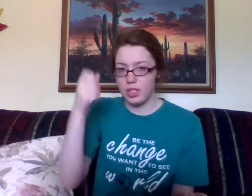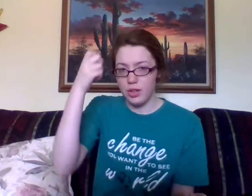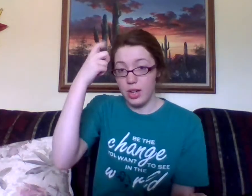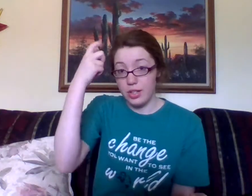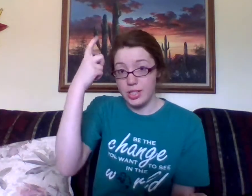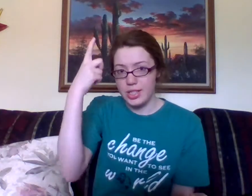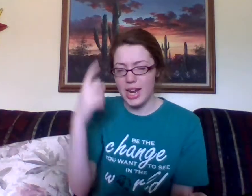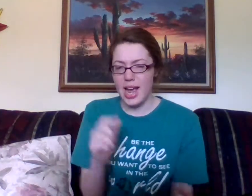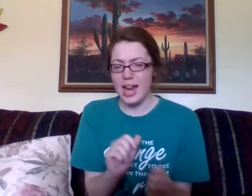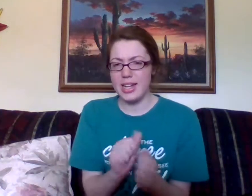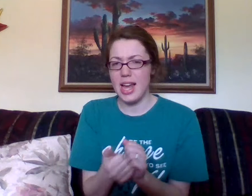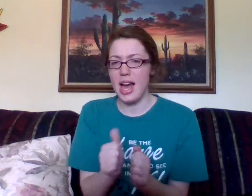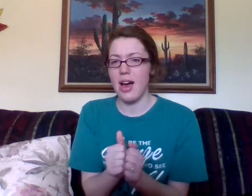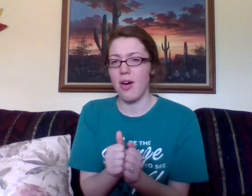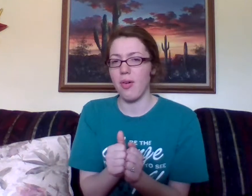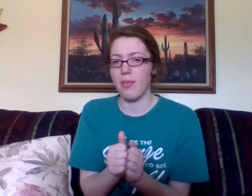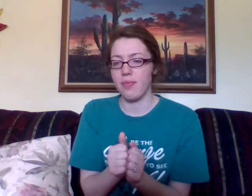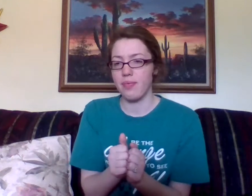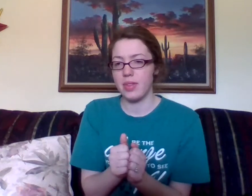don't understand how